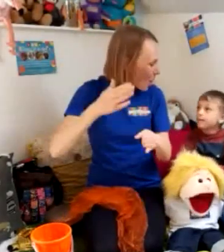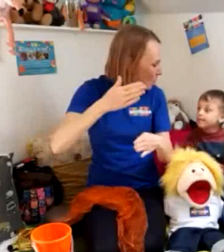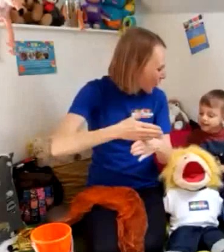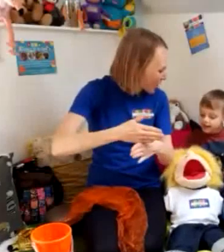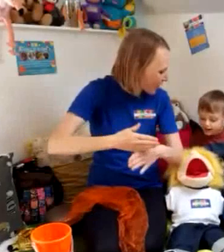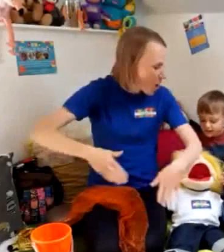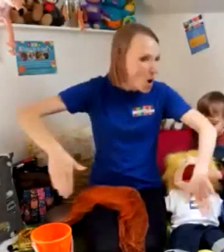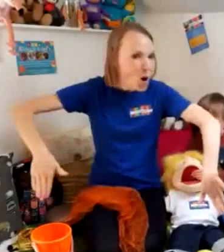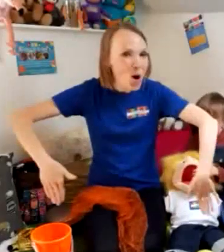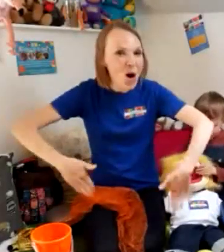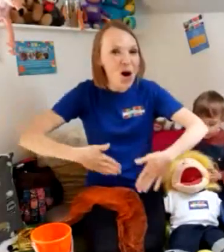work.